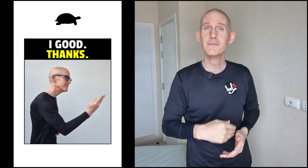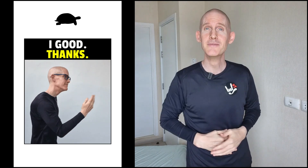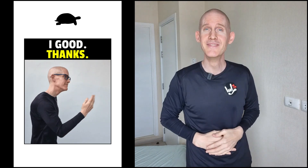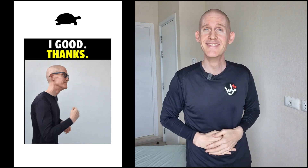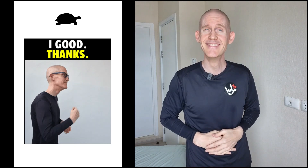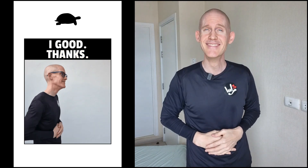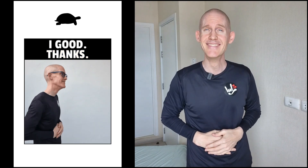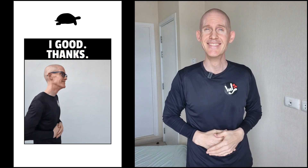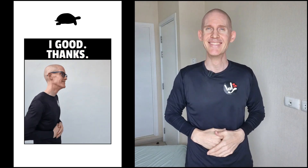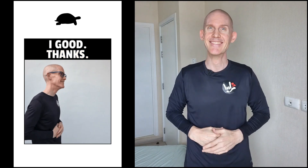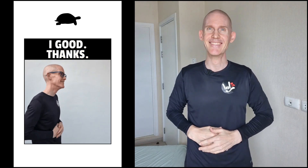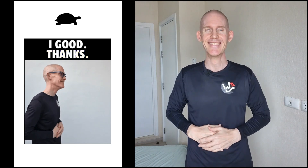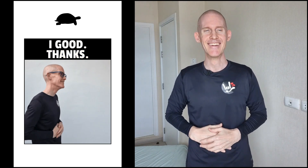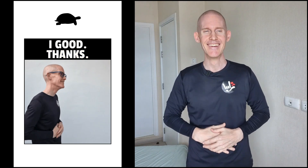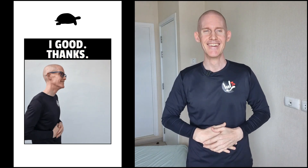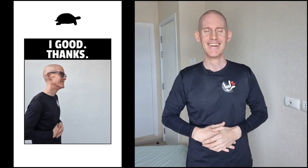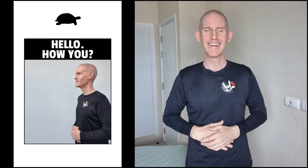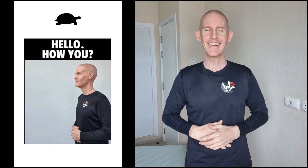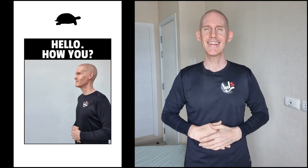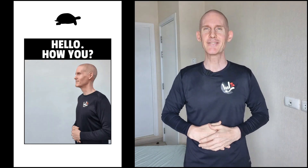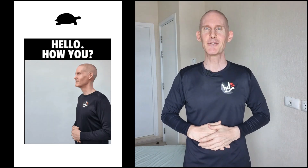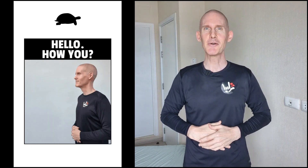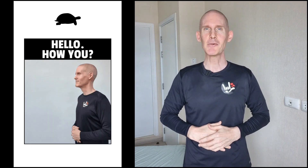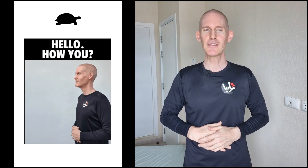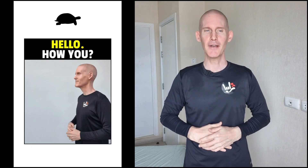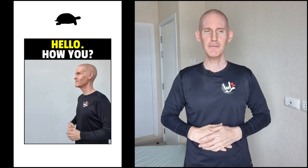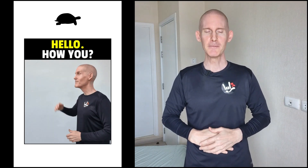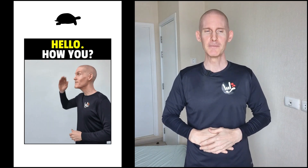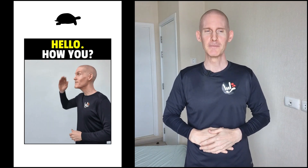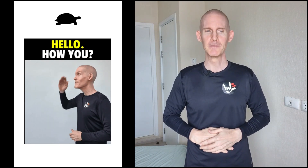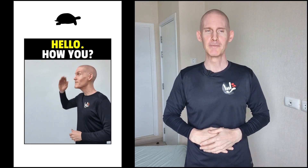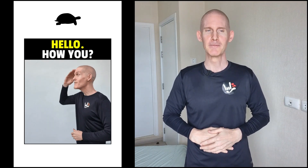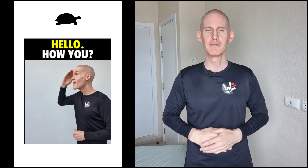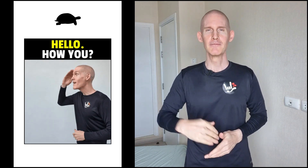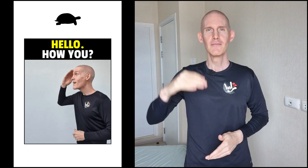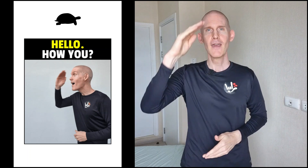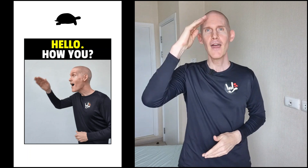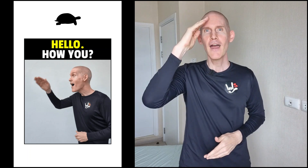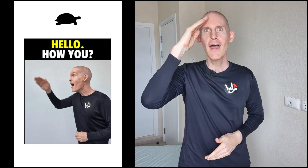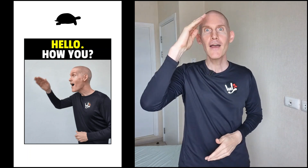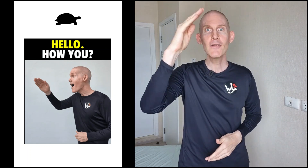Thanks. All right, let's do it one more time.